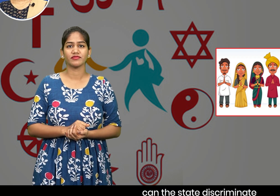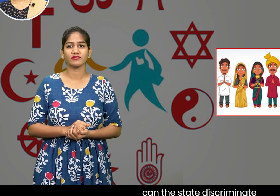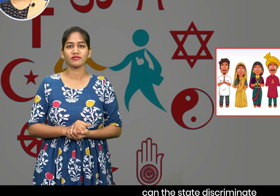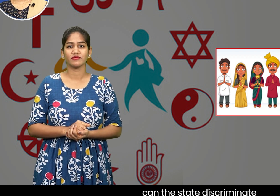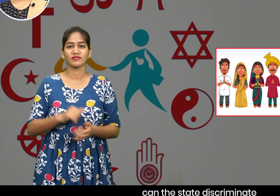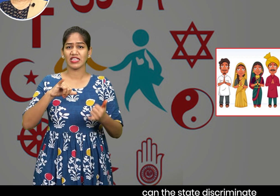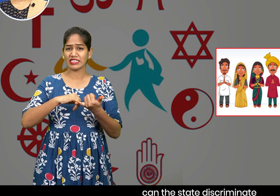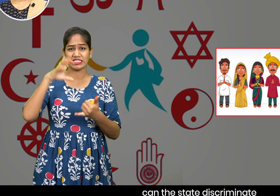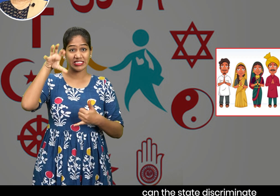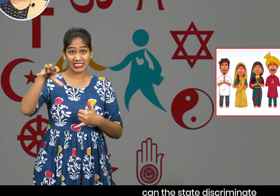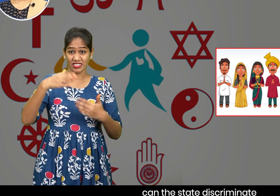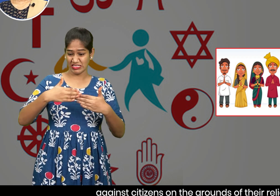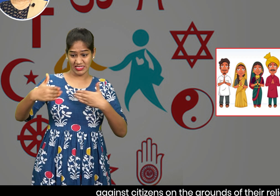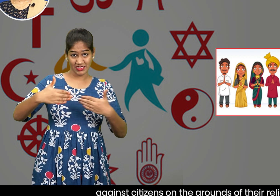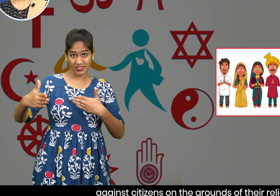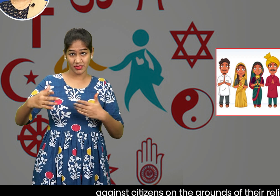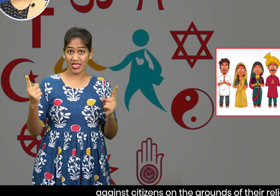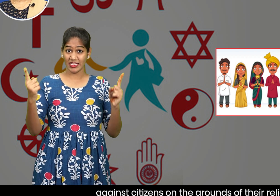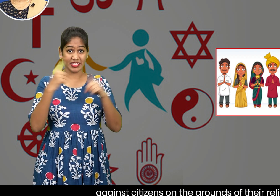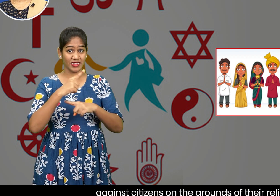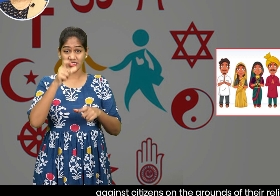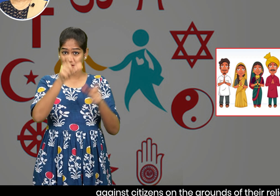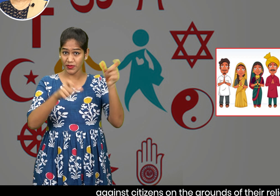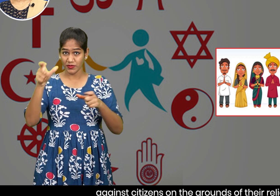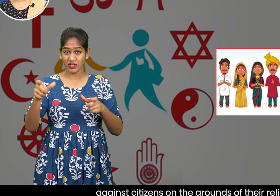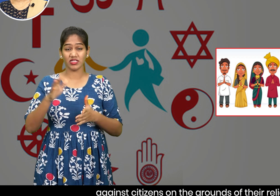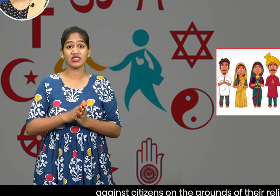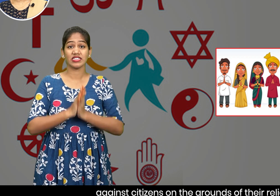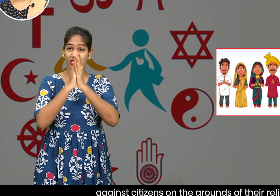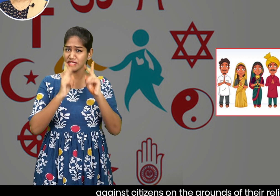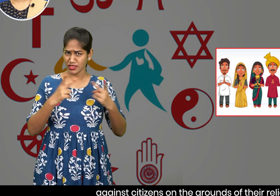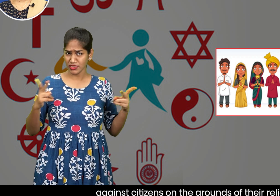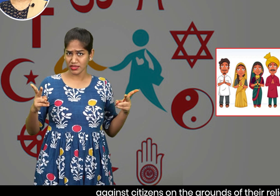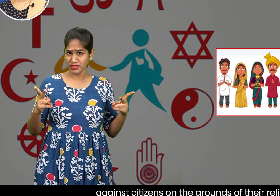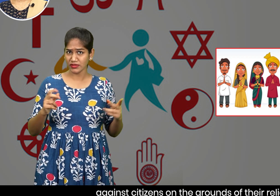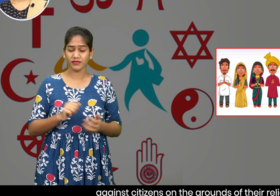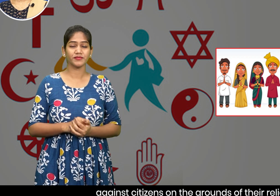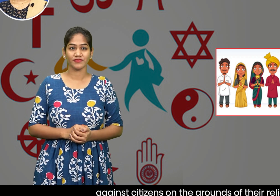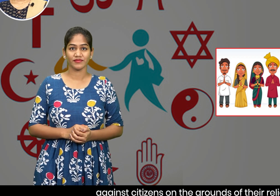can the state discriminate against citizens on the grounds of their religion?